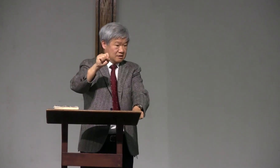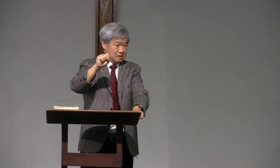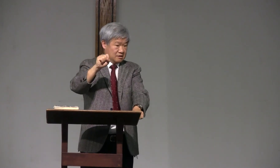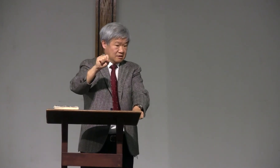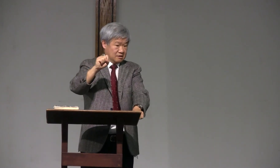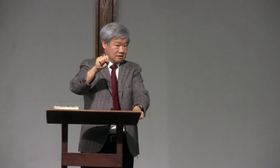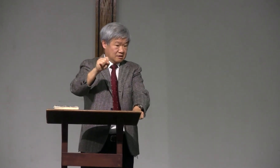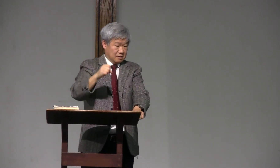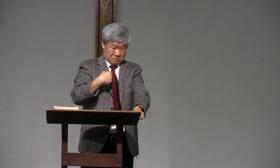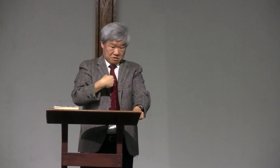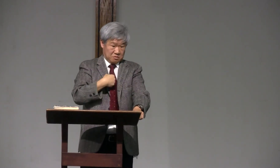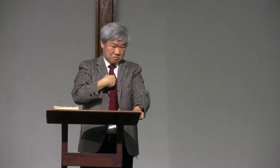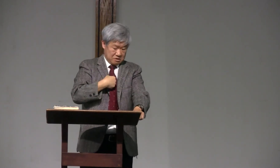that?